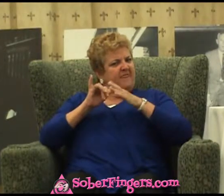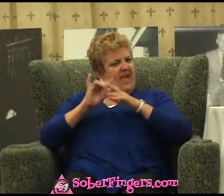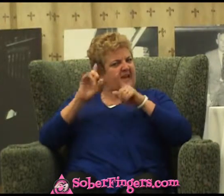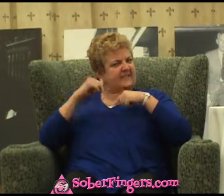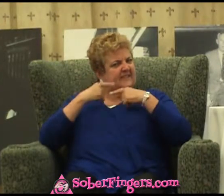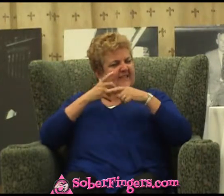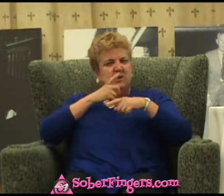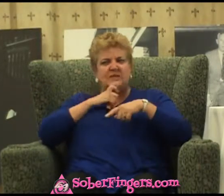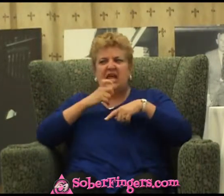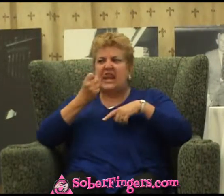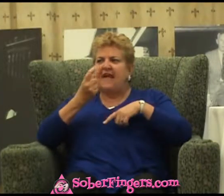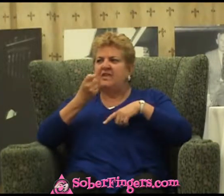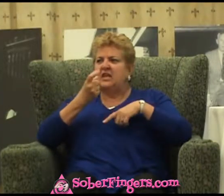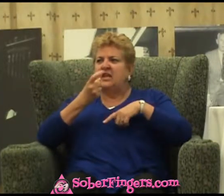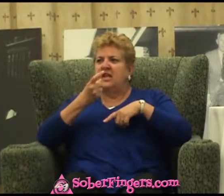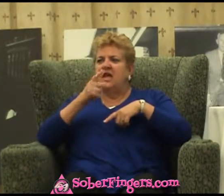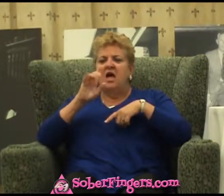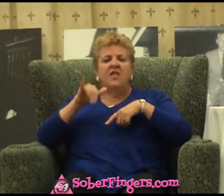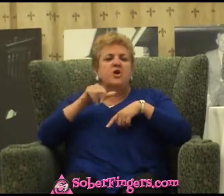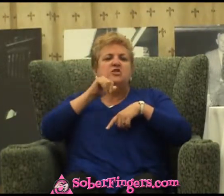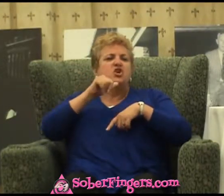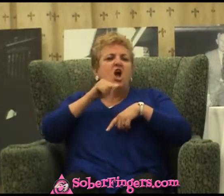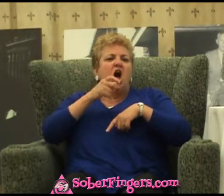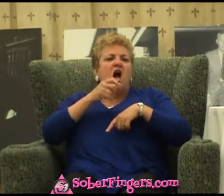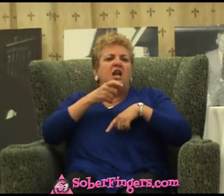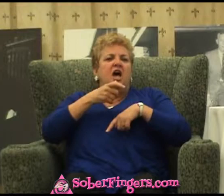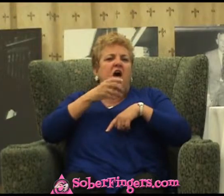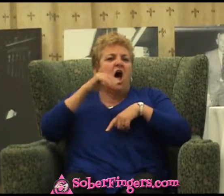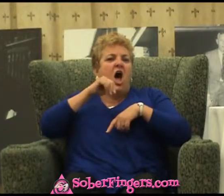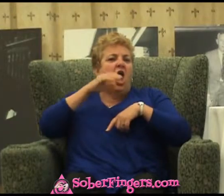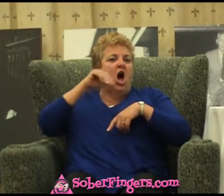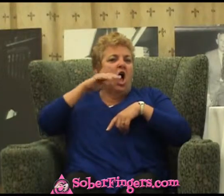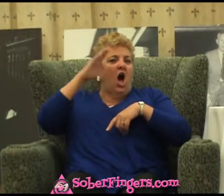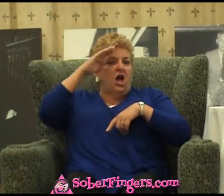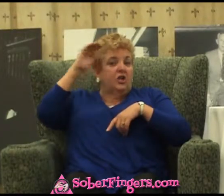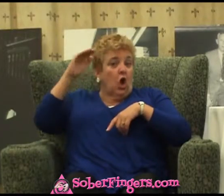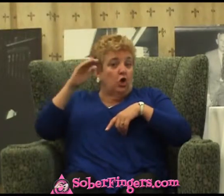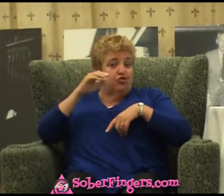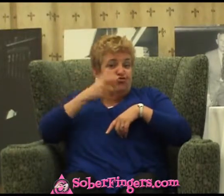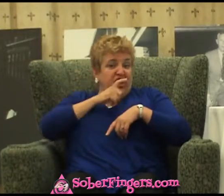these aren't really adult drinks. And by the way, I'm not drinking, so I'm not drinking. So but my